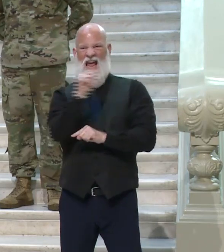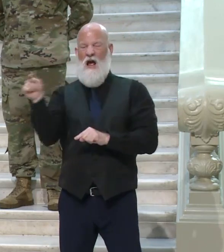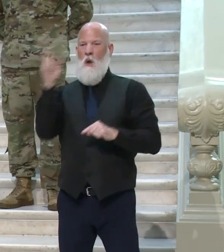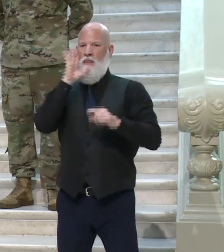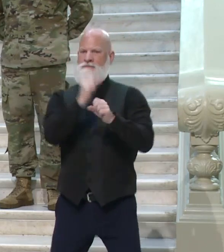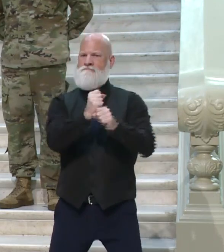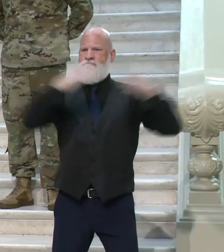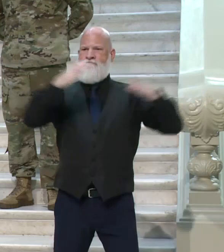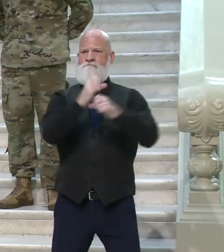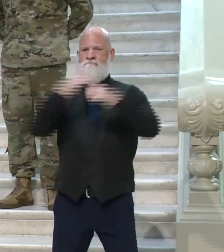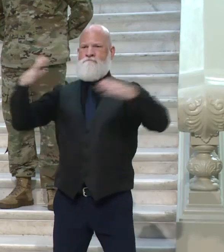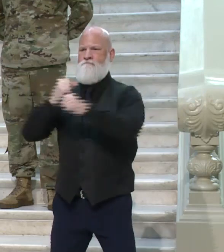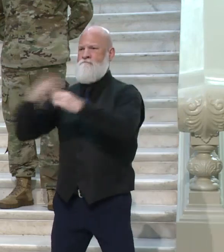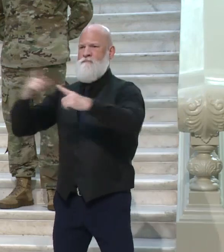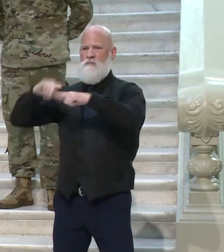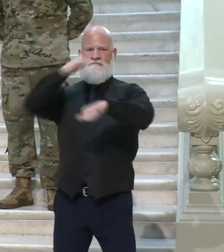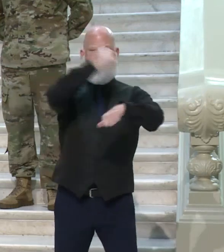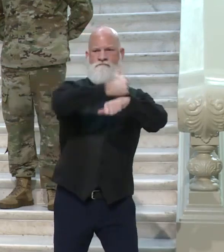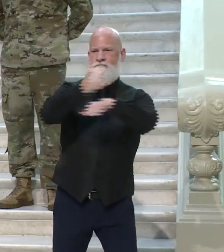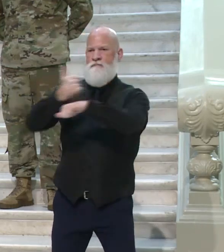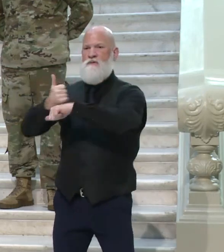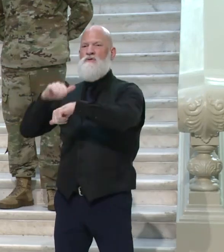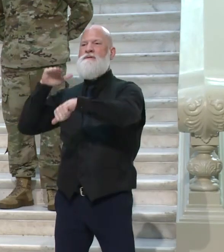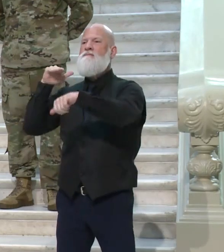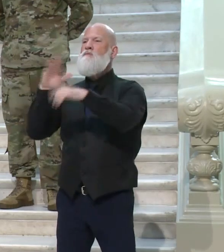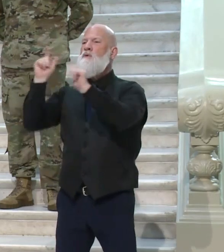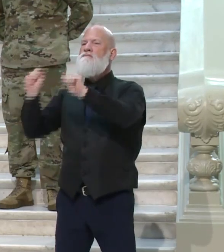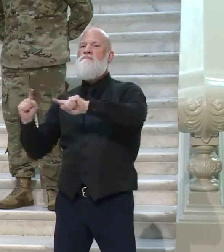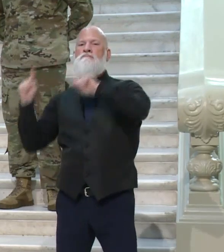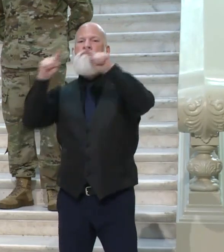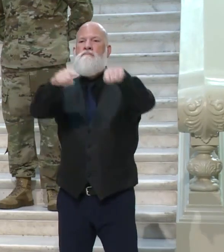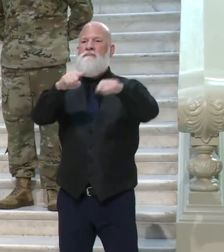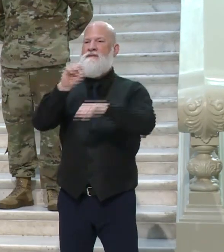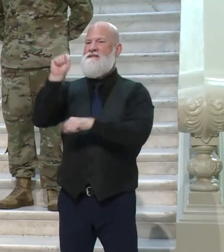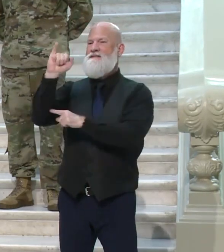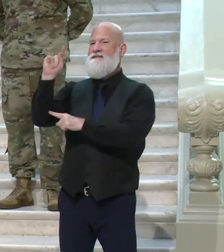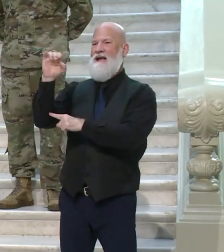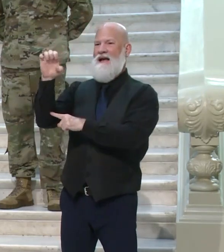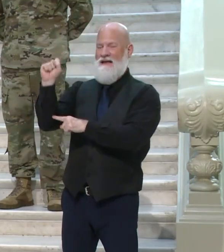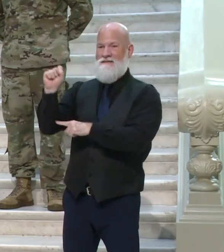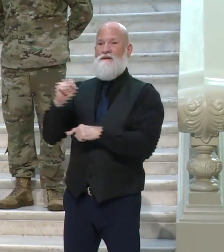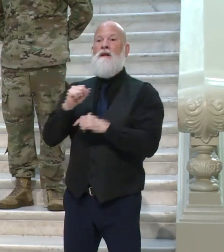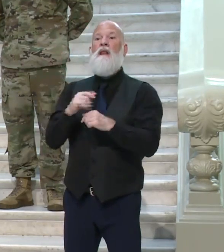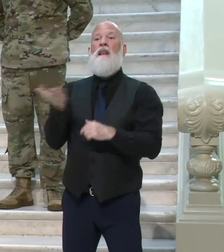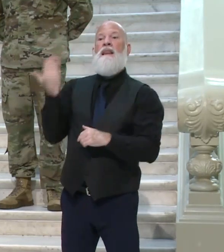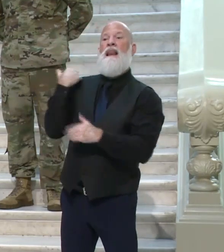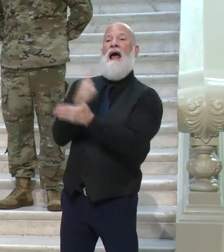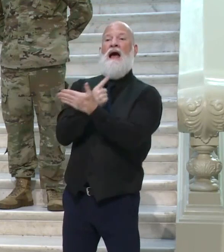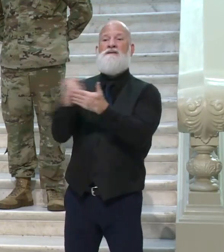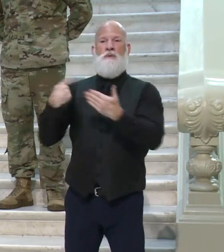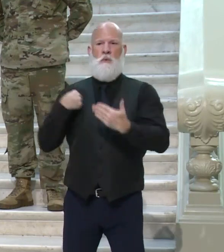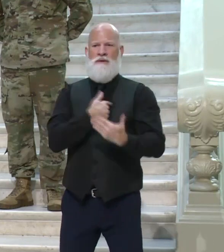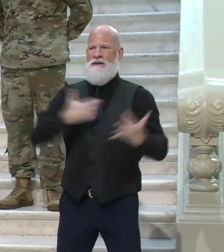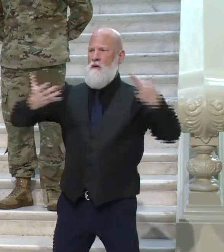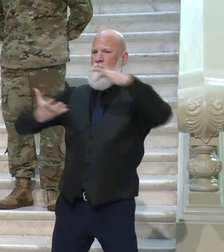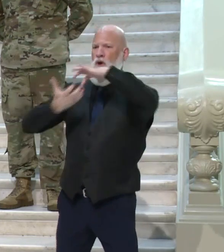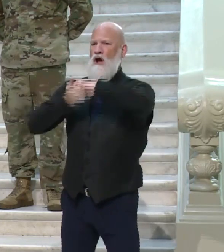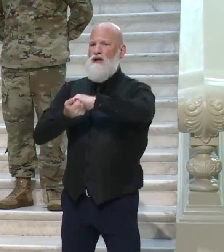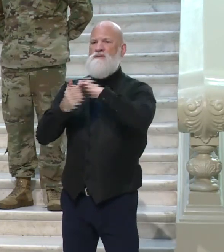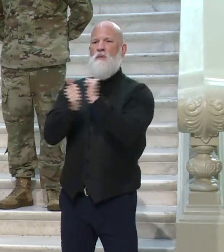tested. Last week, we launched a new partnership with Augusta University Health System for free